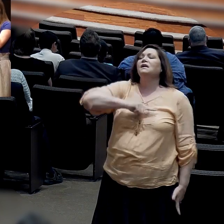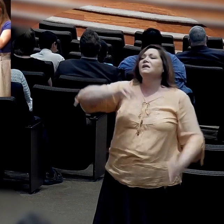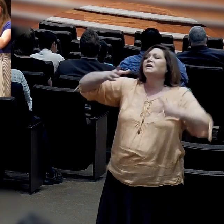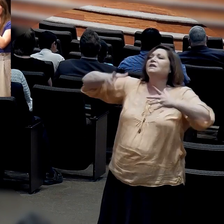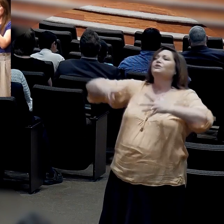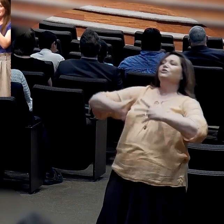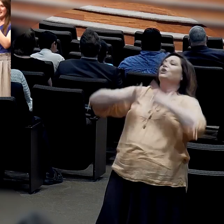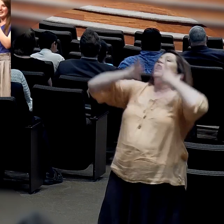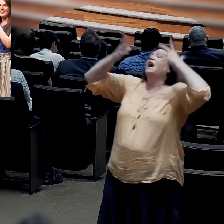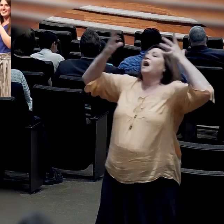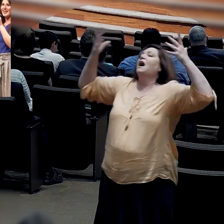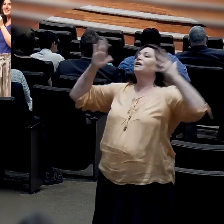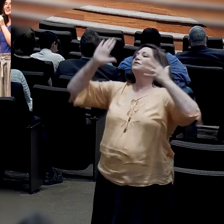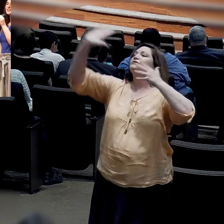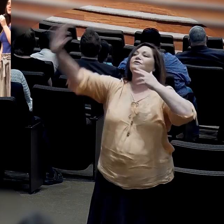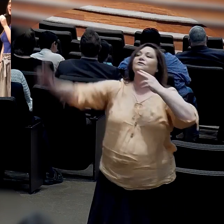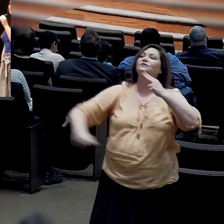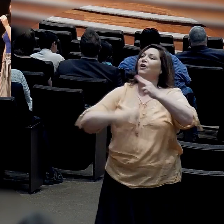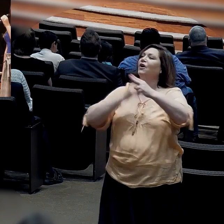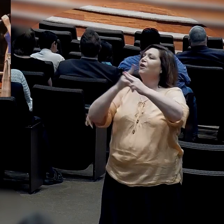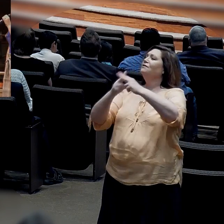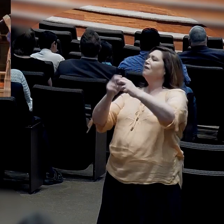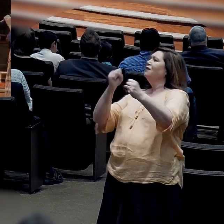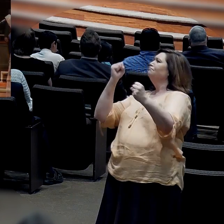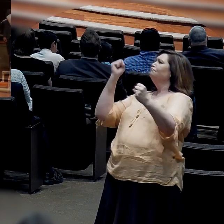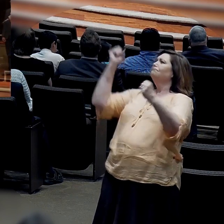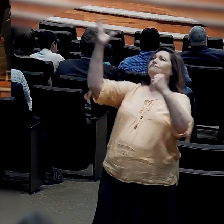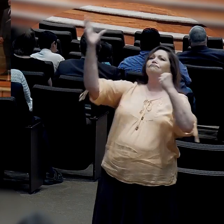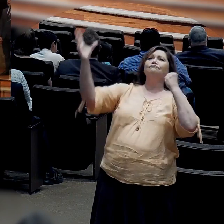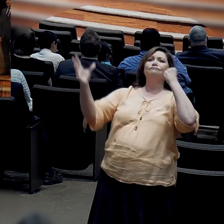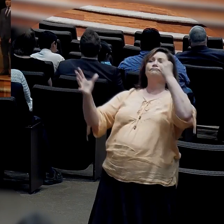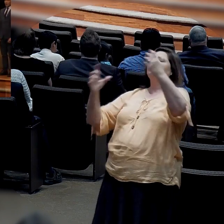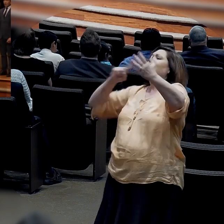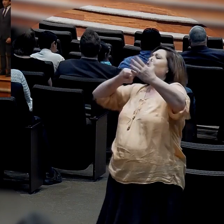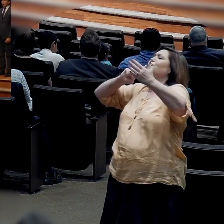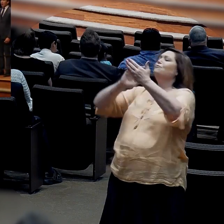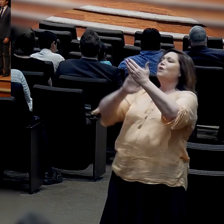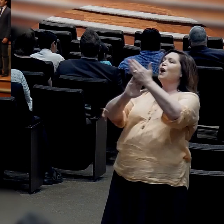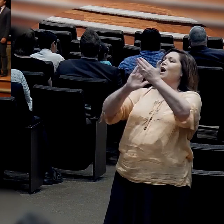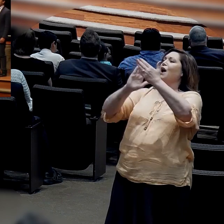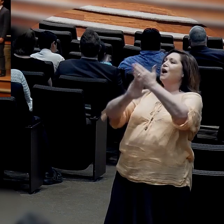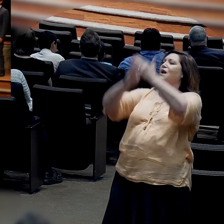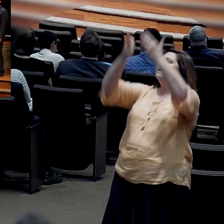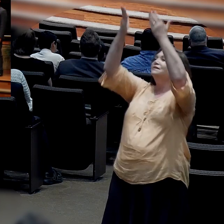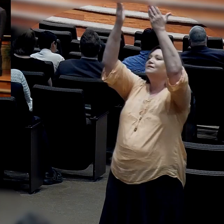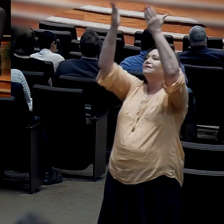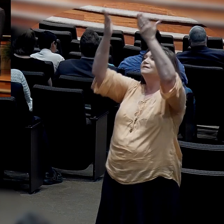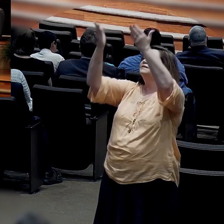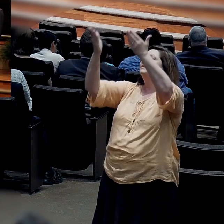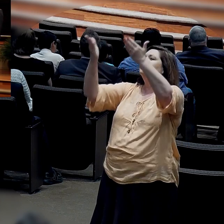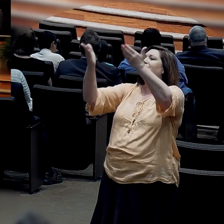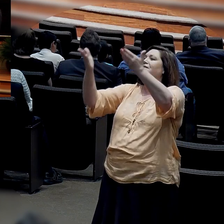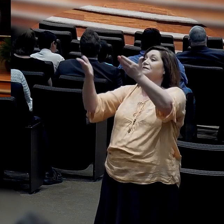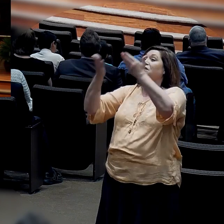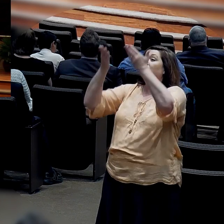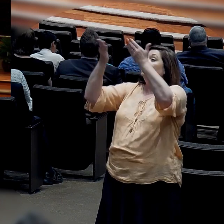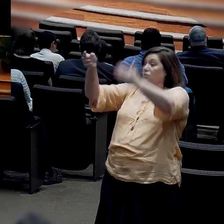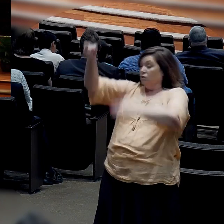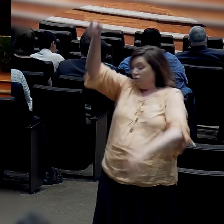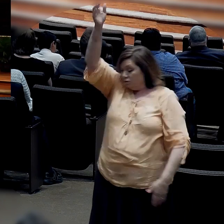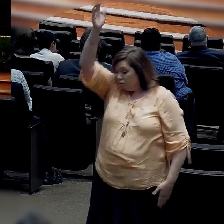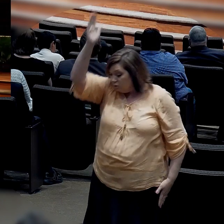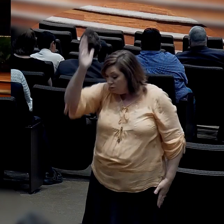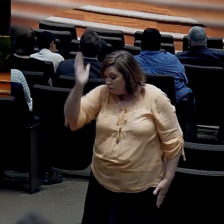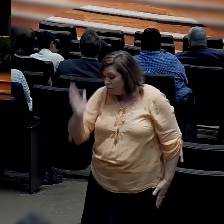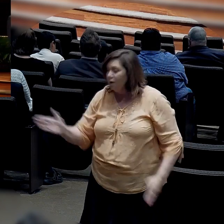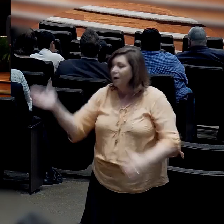the skies with endless praise, endless praise. Yahweh, Yahweh, we love to shout